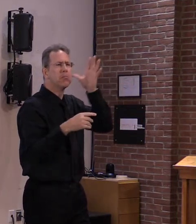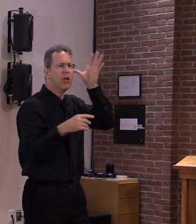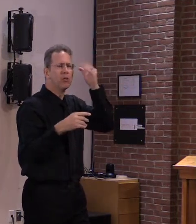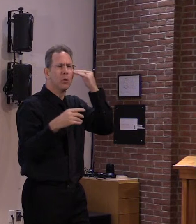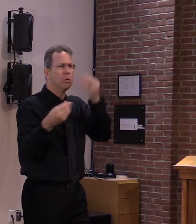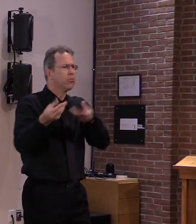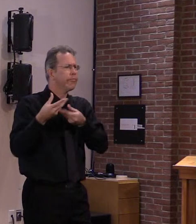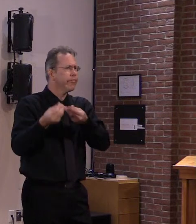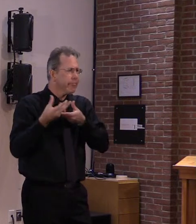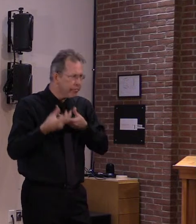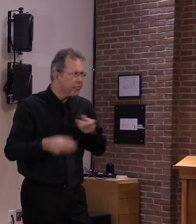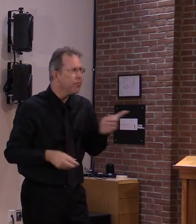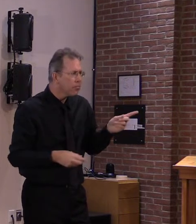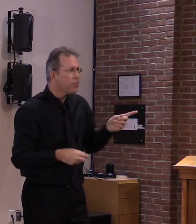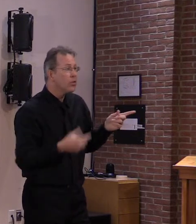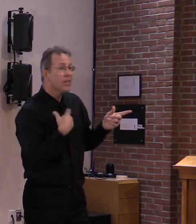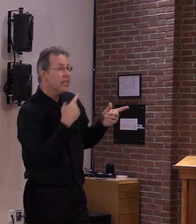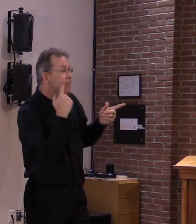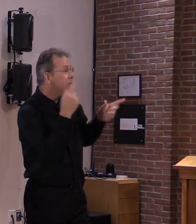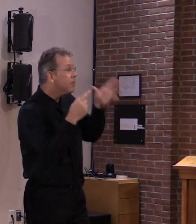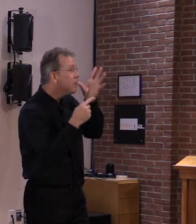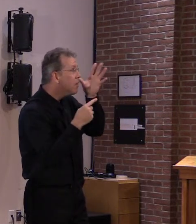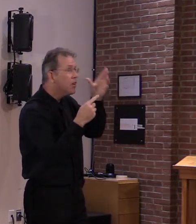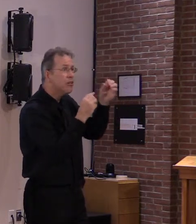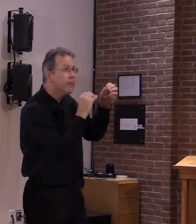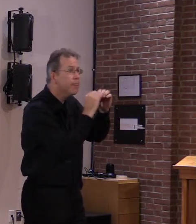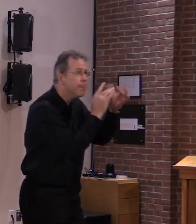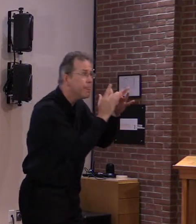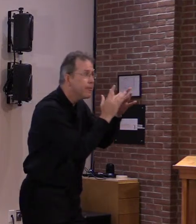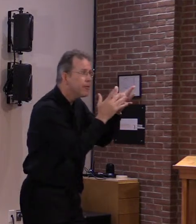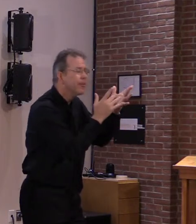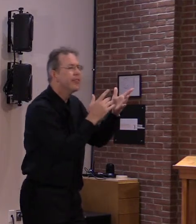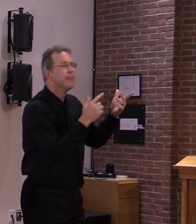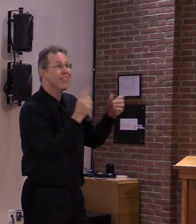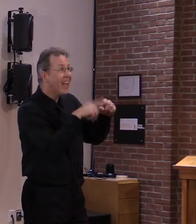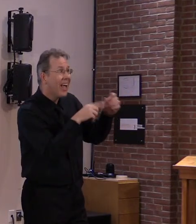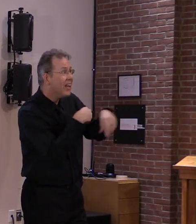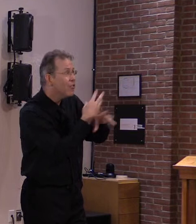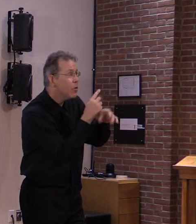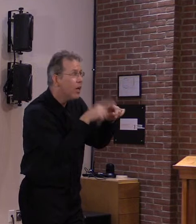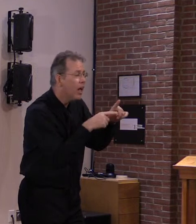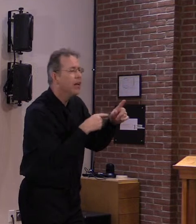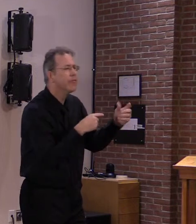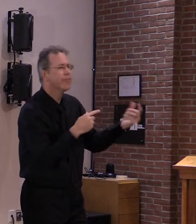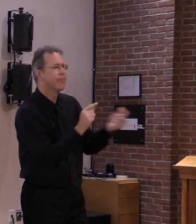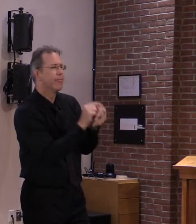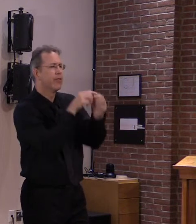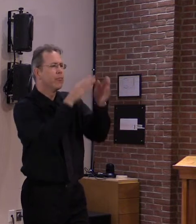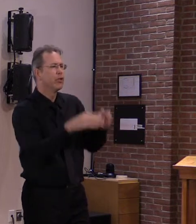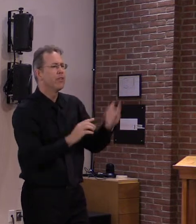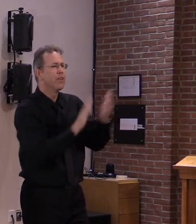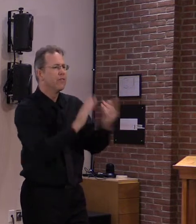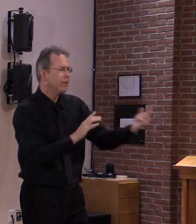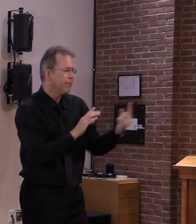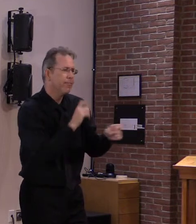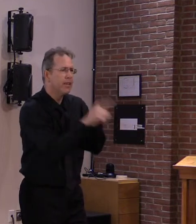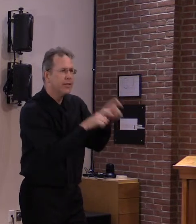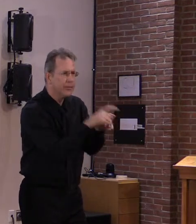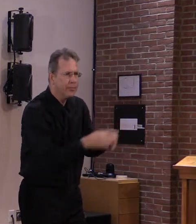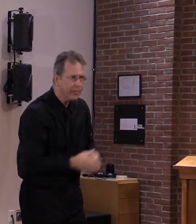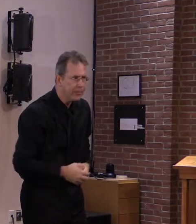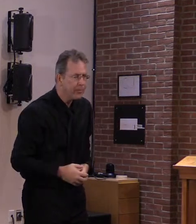this year, the lack of traffic. The airports reported lower holiday and pre-holiday activity.